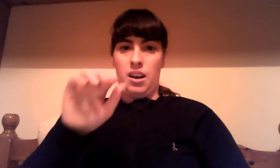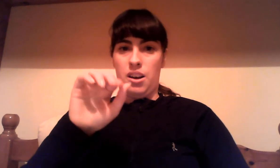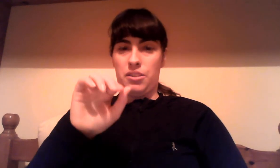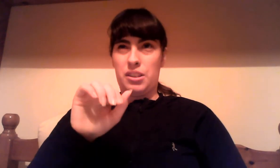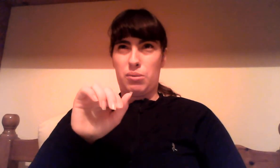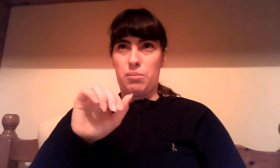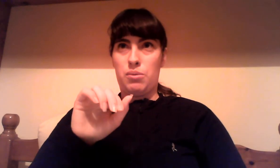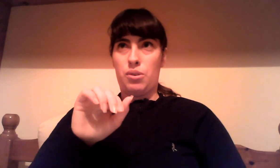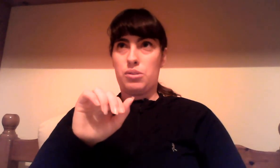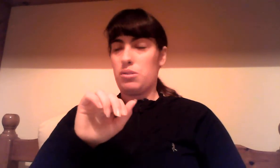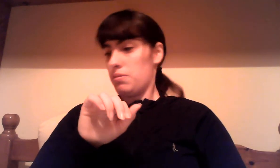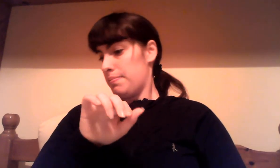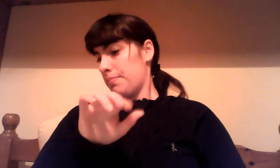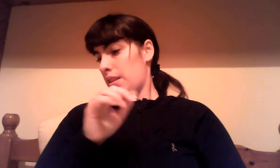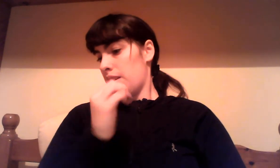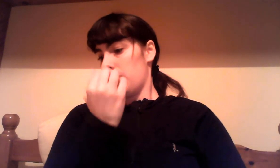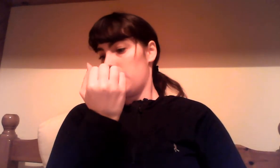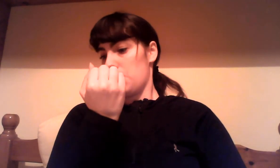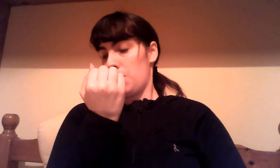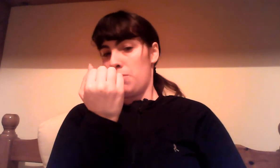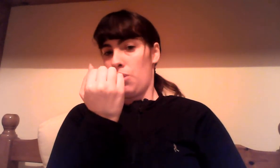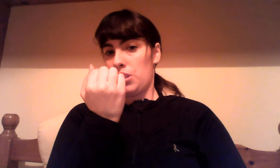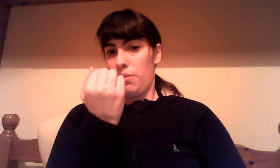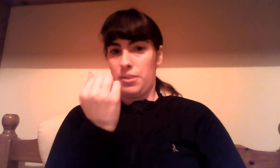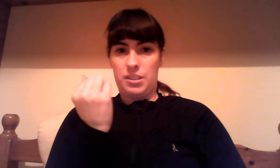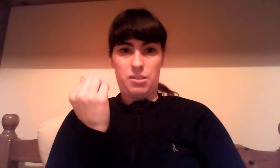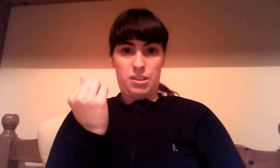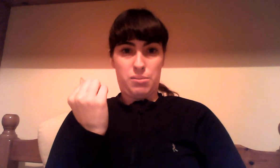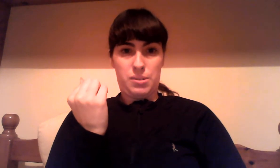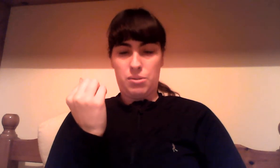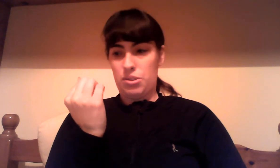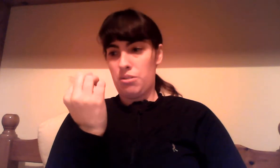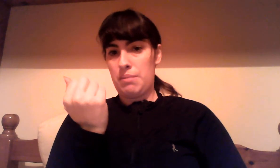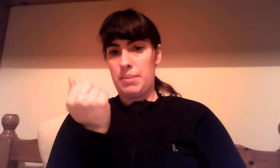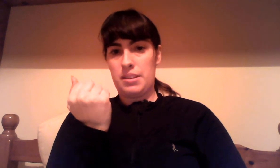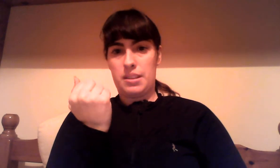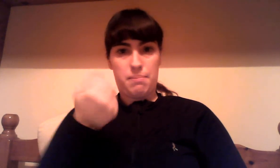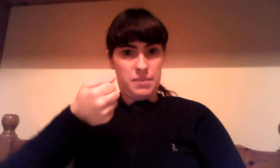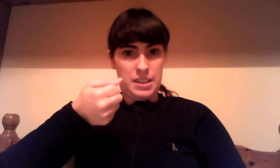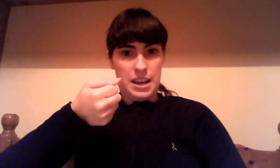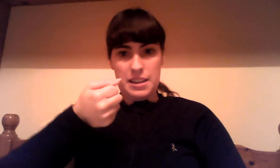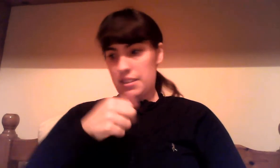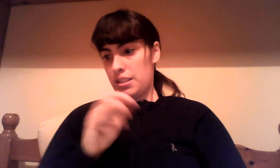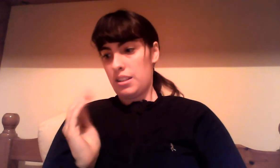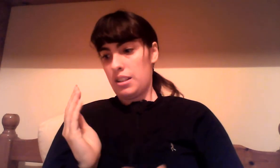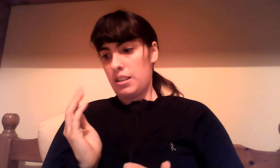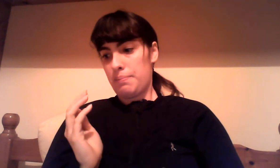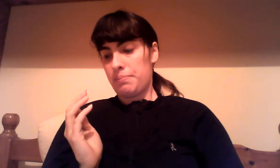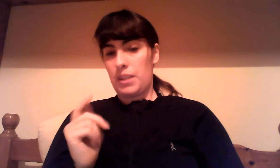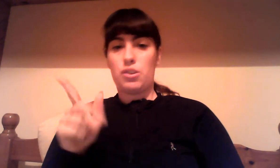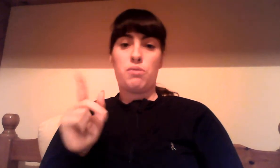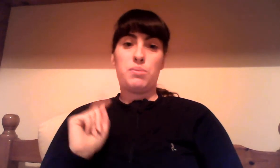This one I'm not, this one I'm not as confident as doing because we don't usually do it, but it's, um, date, nope, sorry,